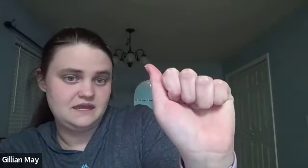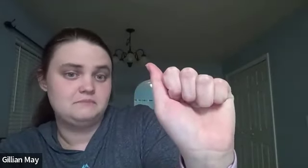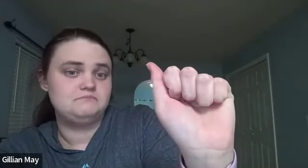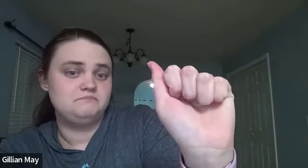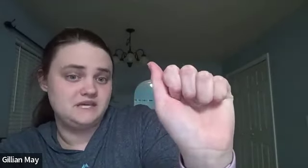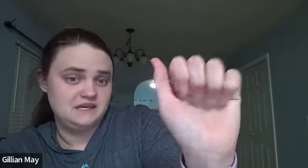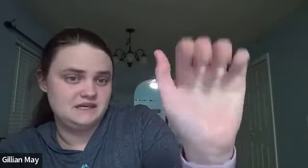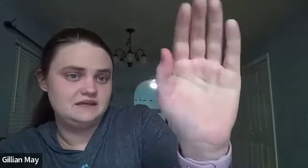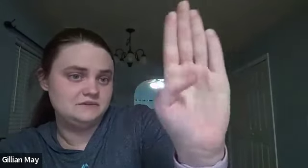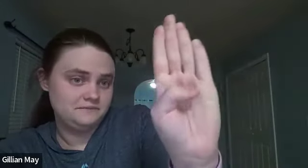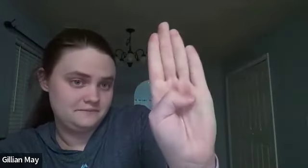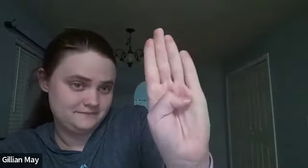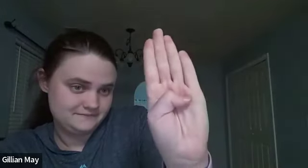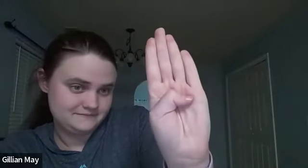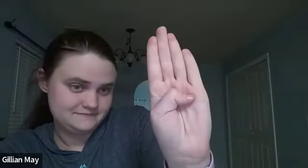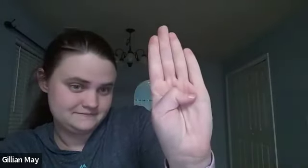Then B.